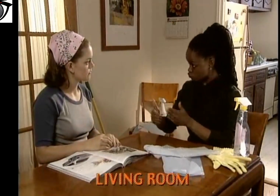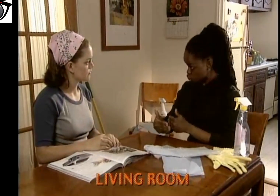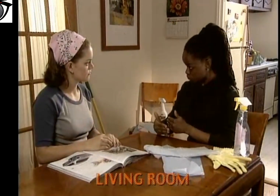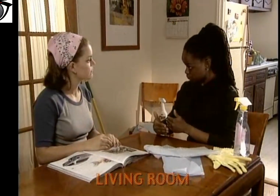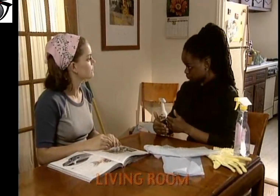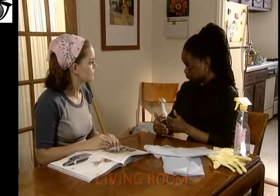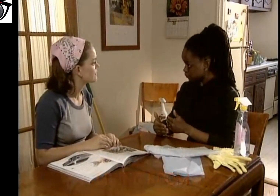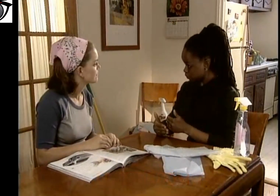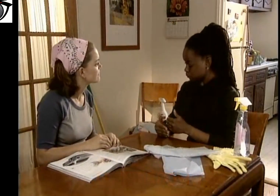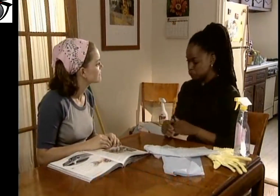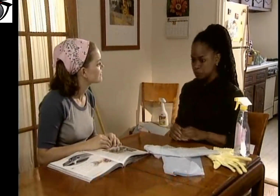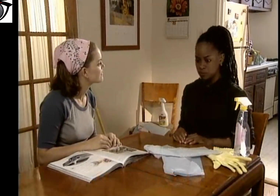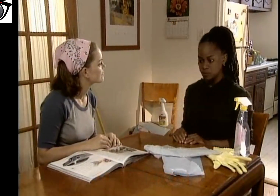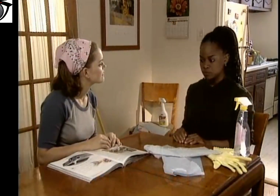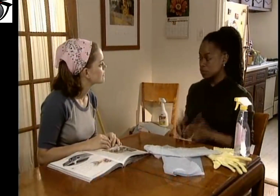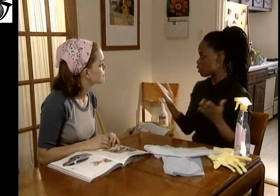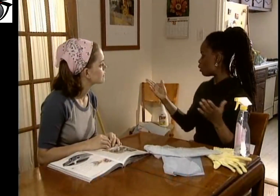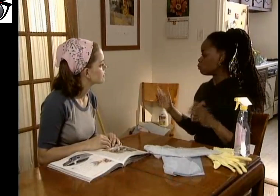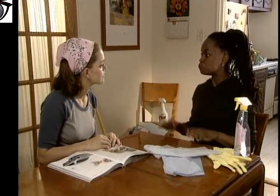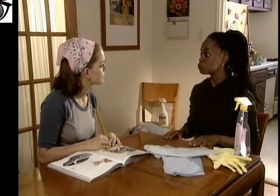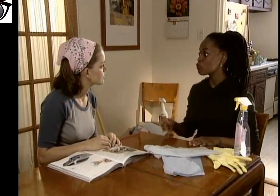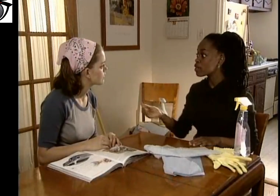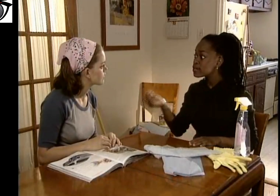Living room.